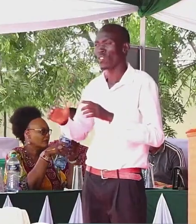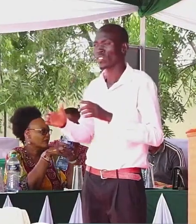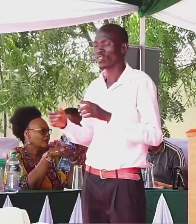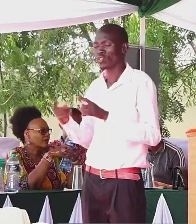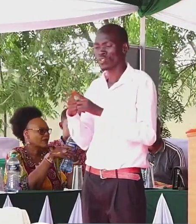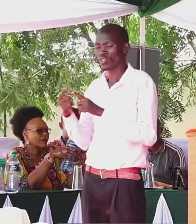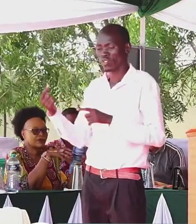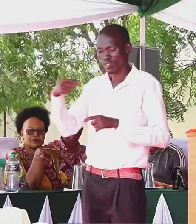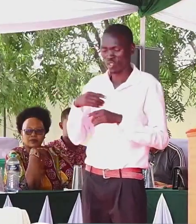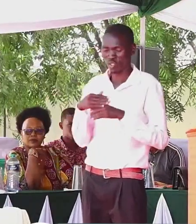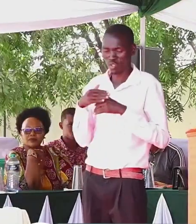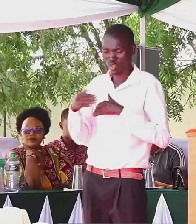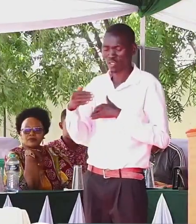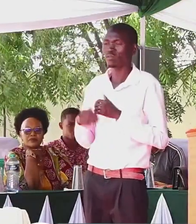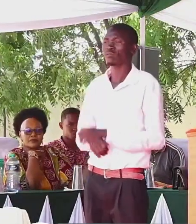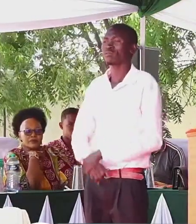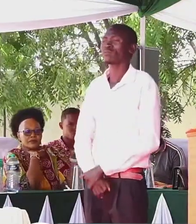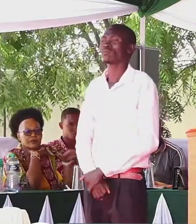in front.